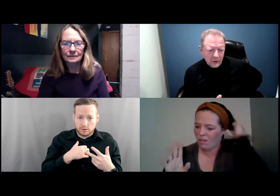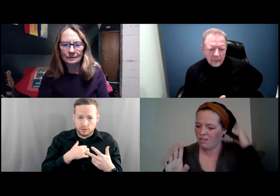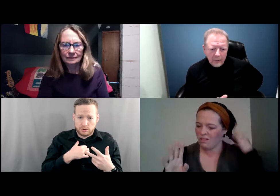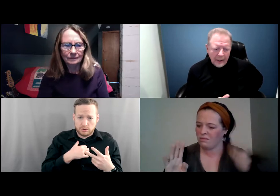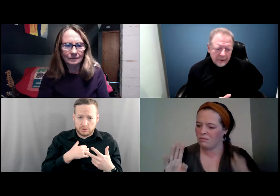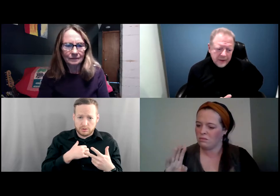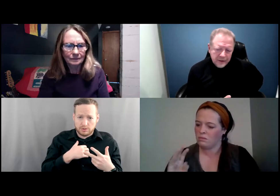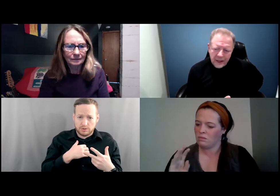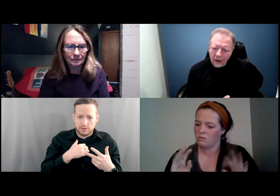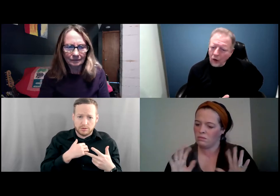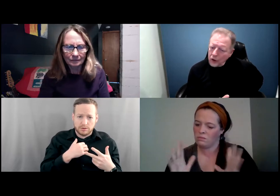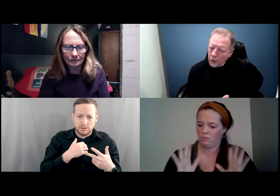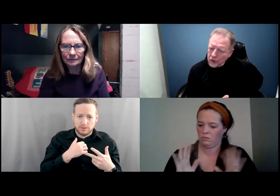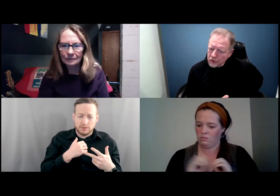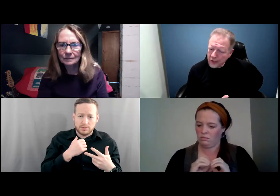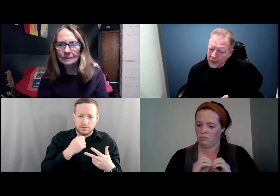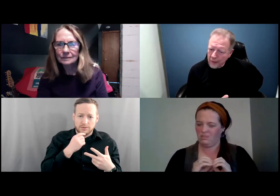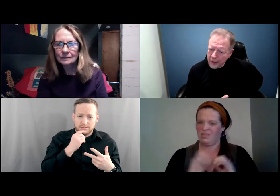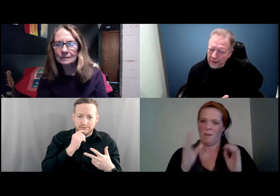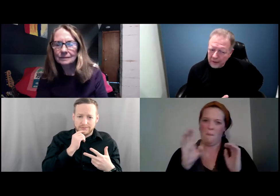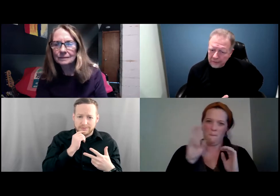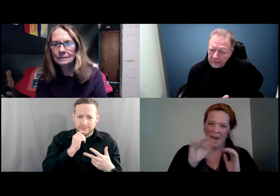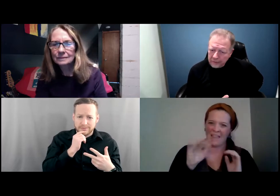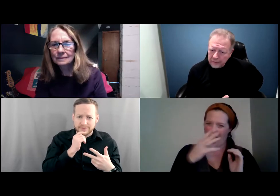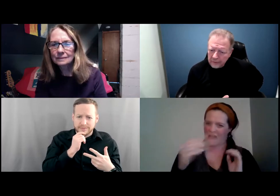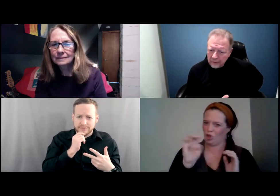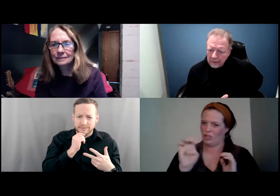So and Tim is saying, are all your questions related to Mike Bear?